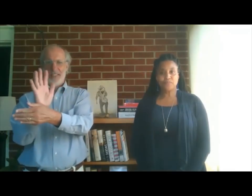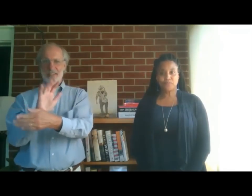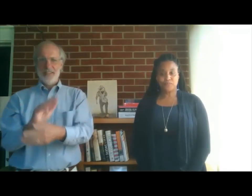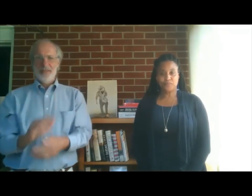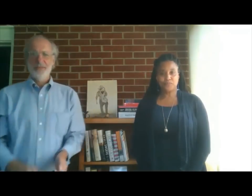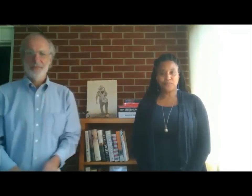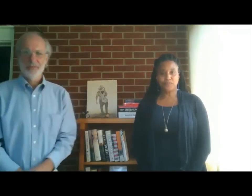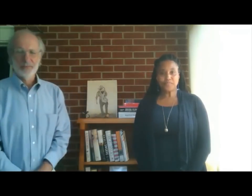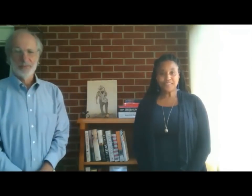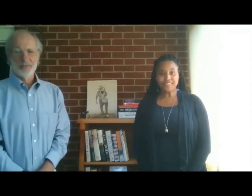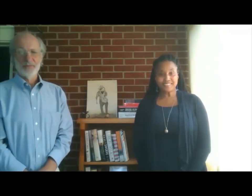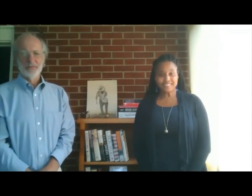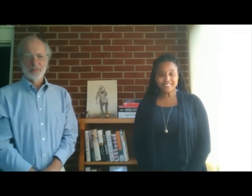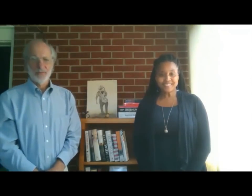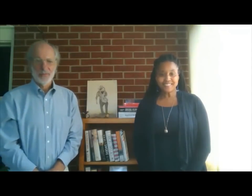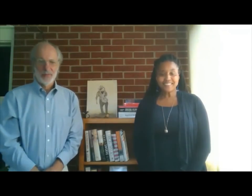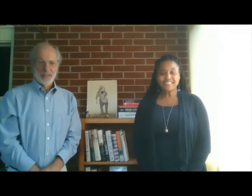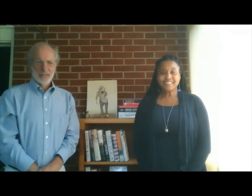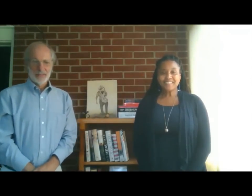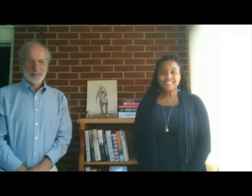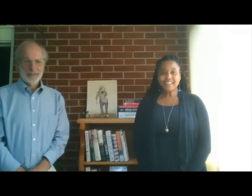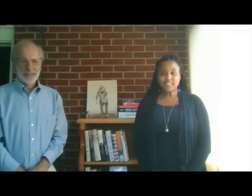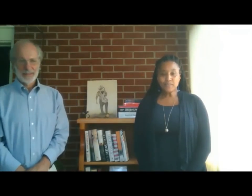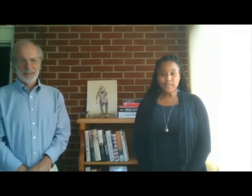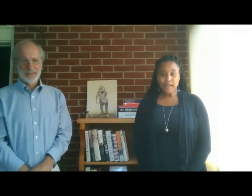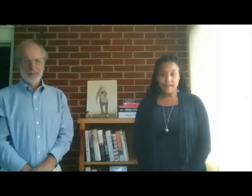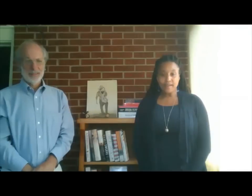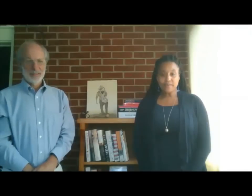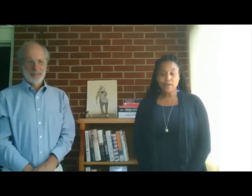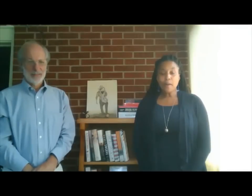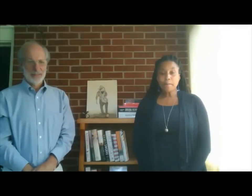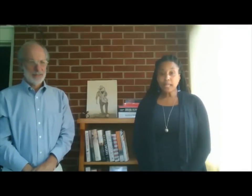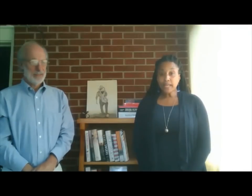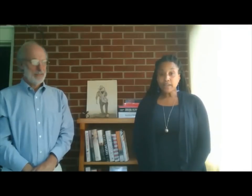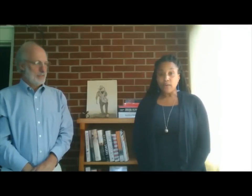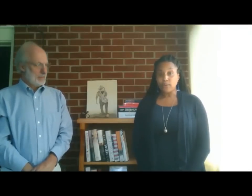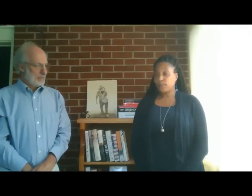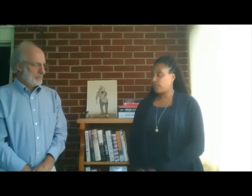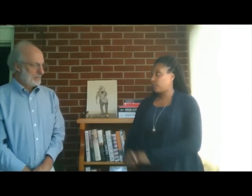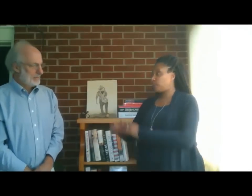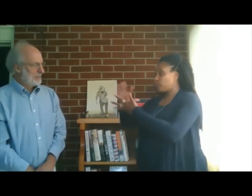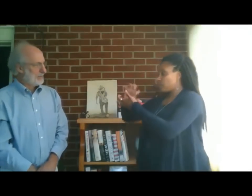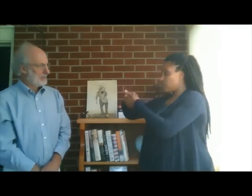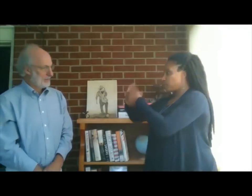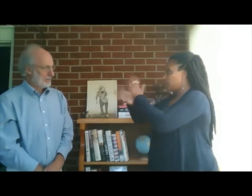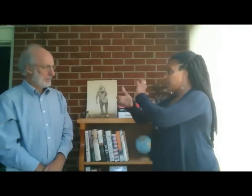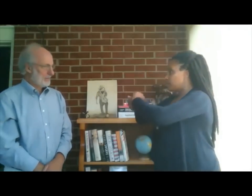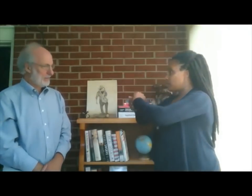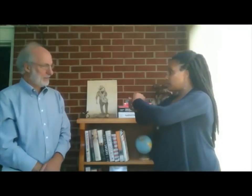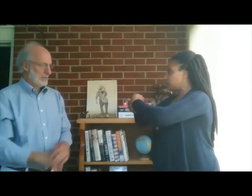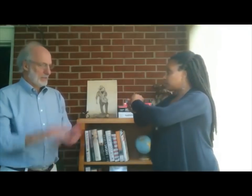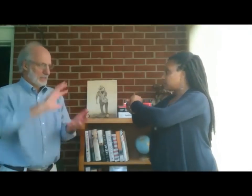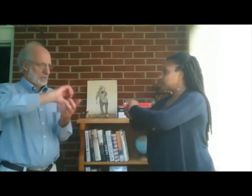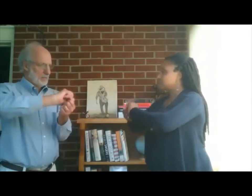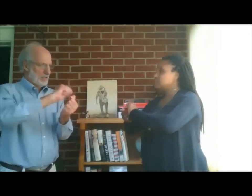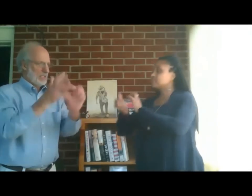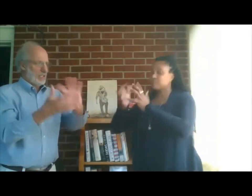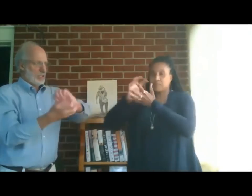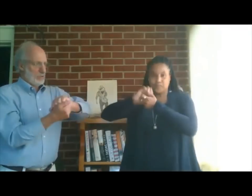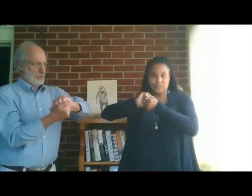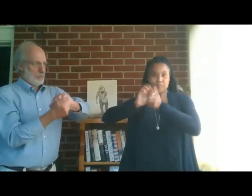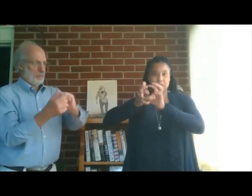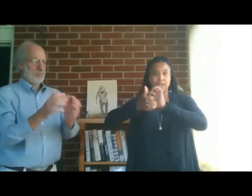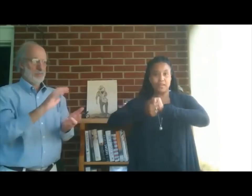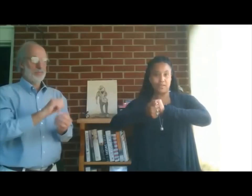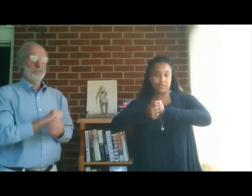Movie. Good. And then we have Play-Doh. Play-Doh.